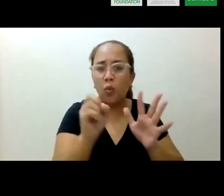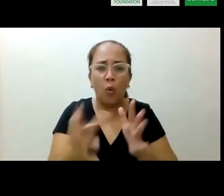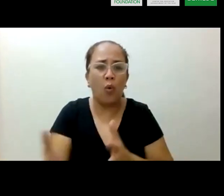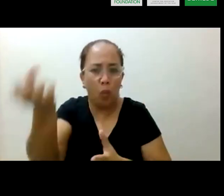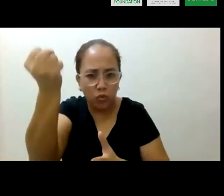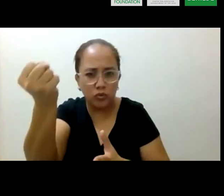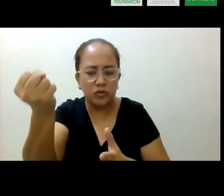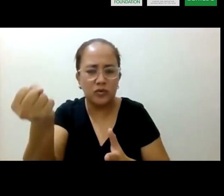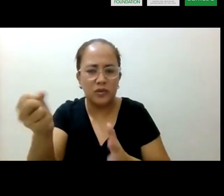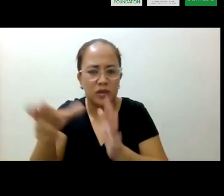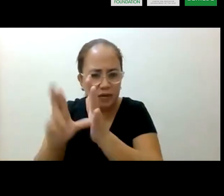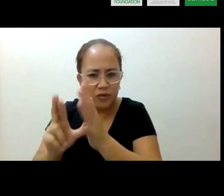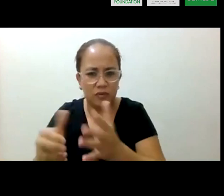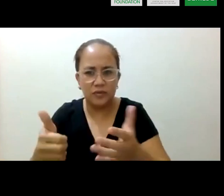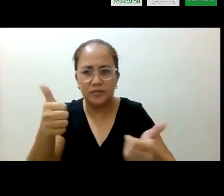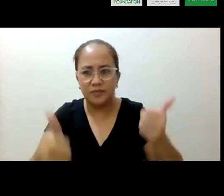This is Jasmine.